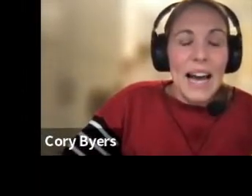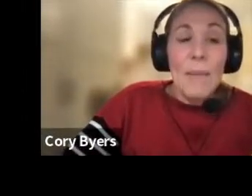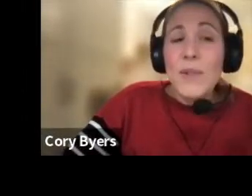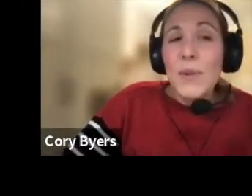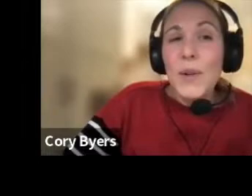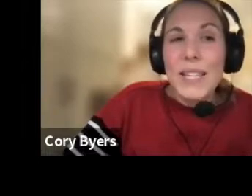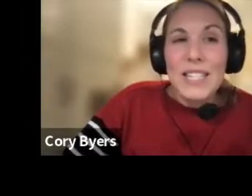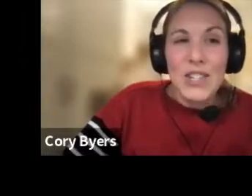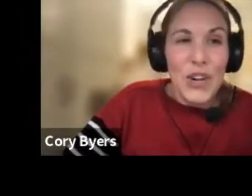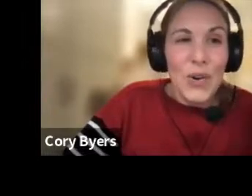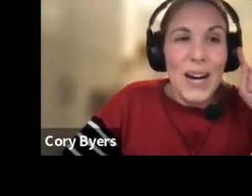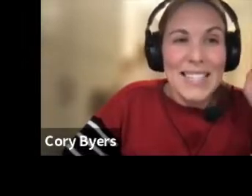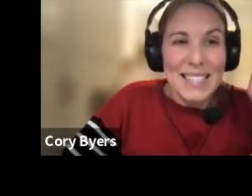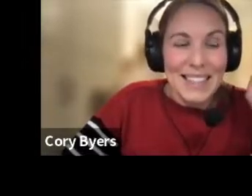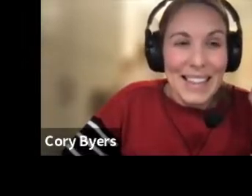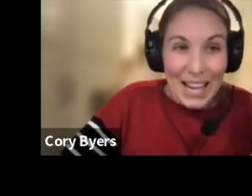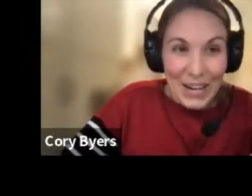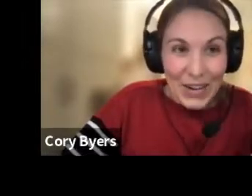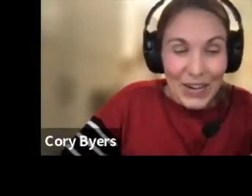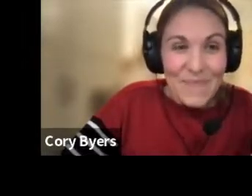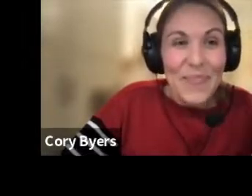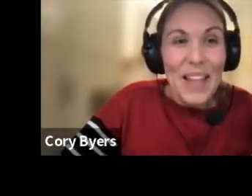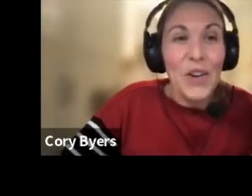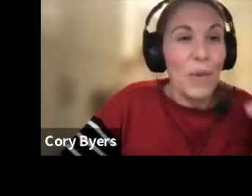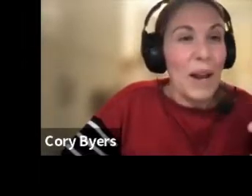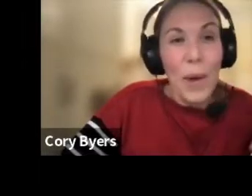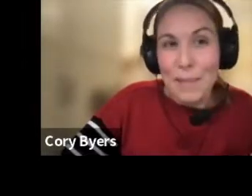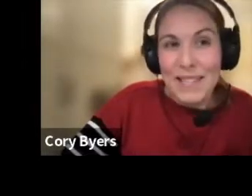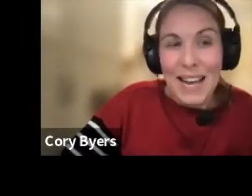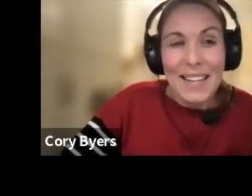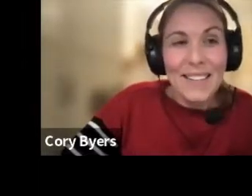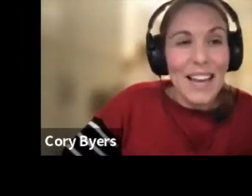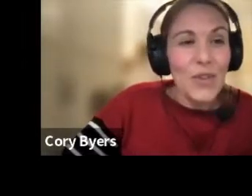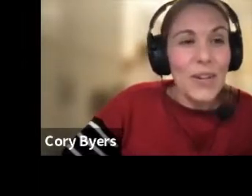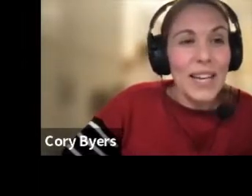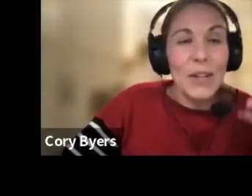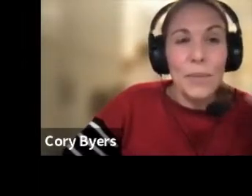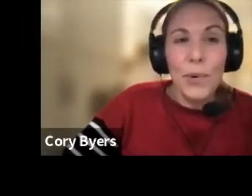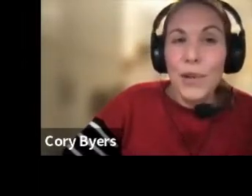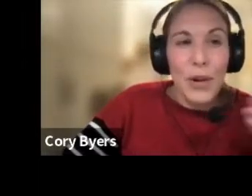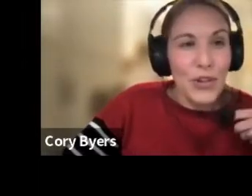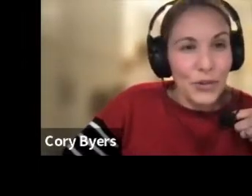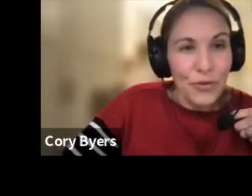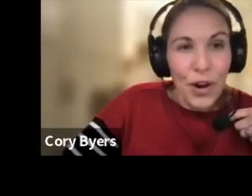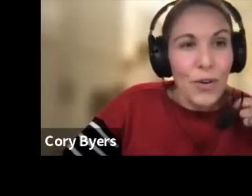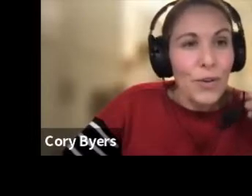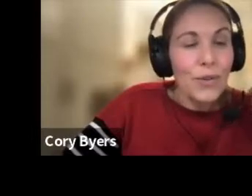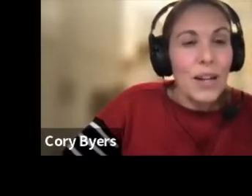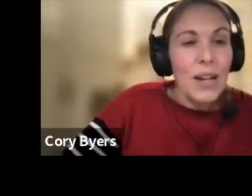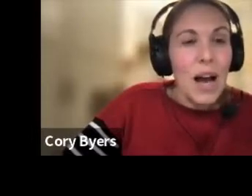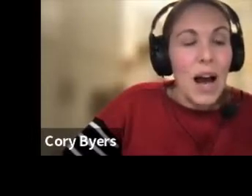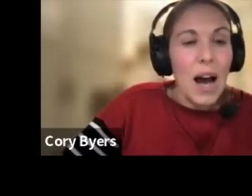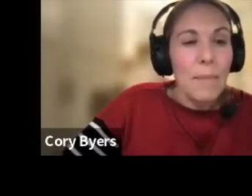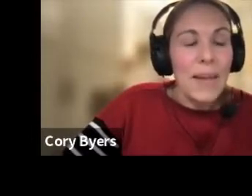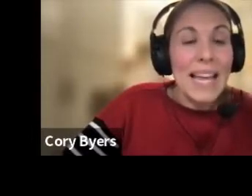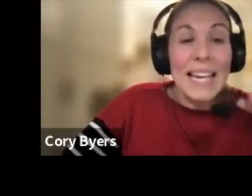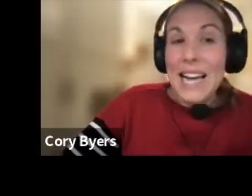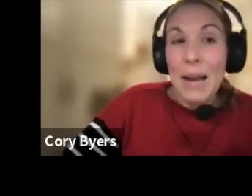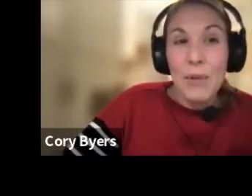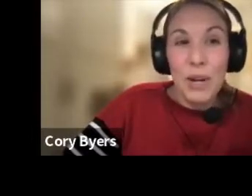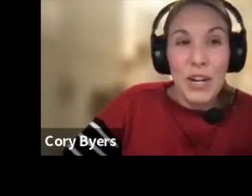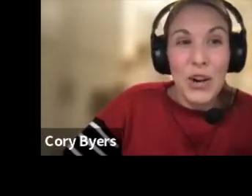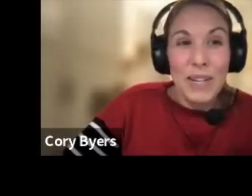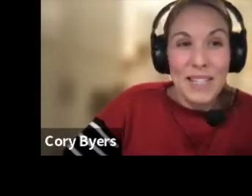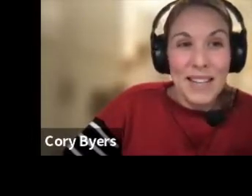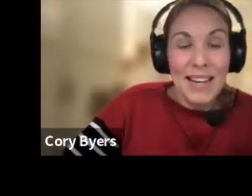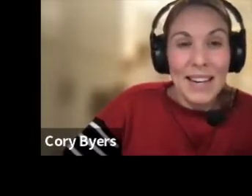And I'm also going to show us later a great website that you can pull up on your phone anytime